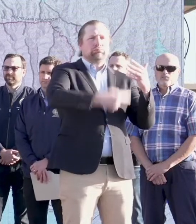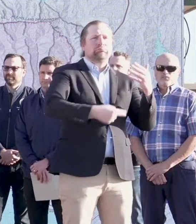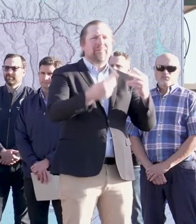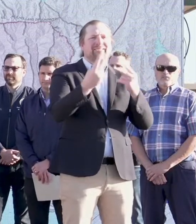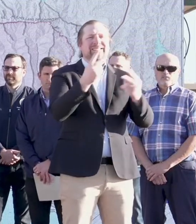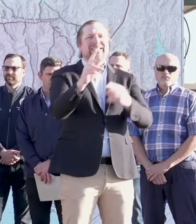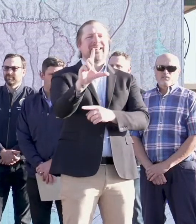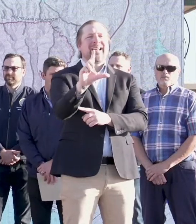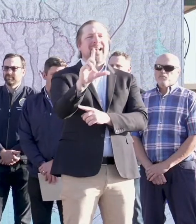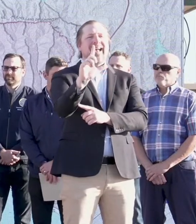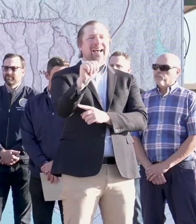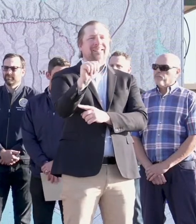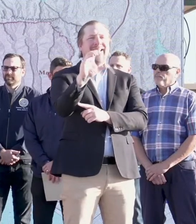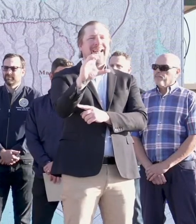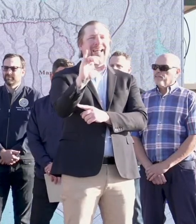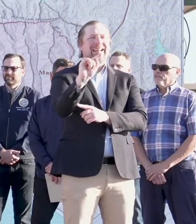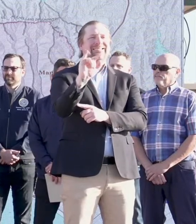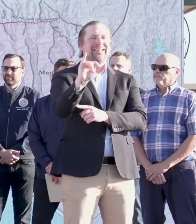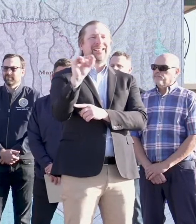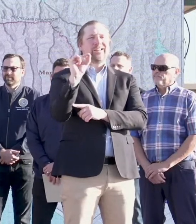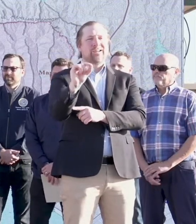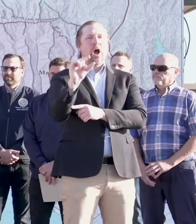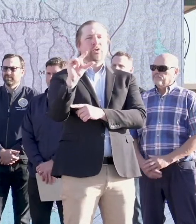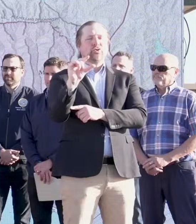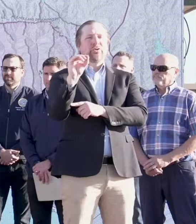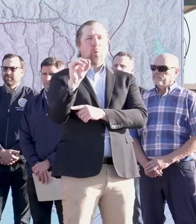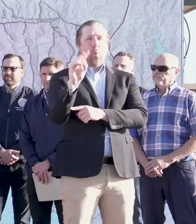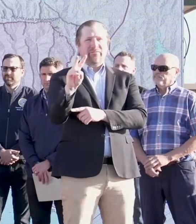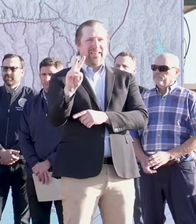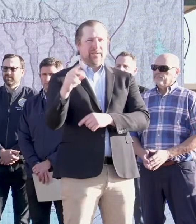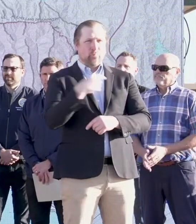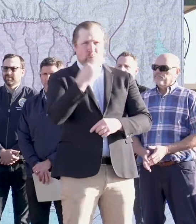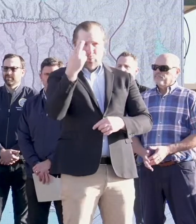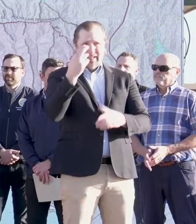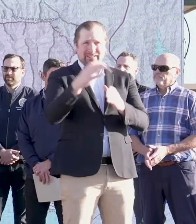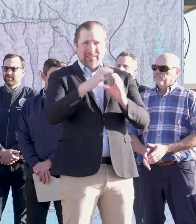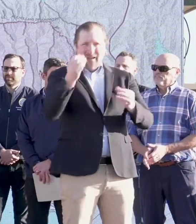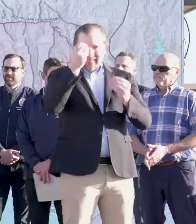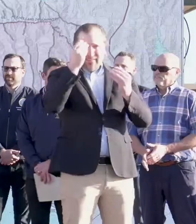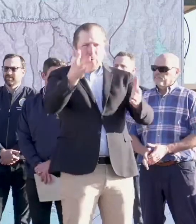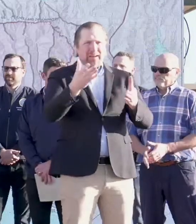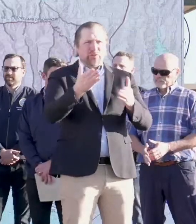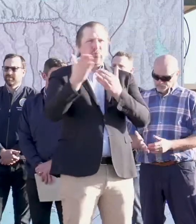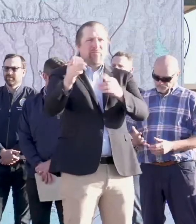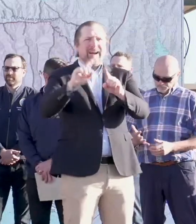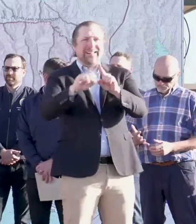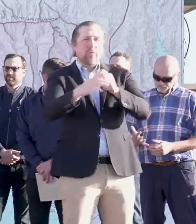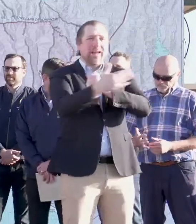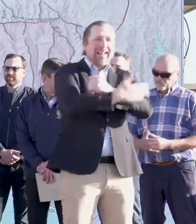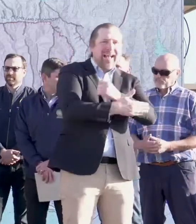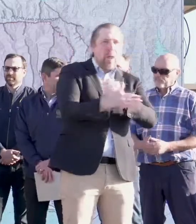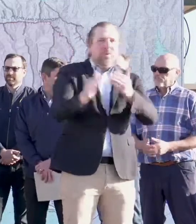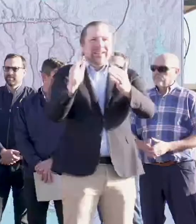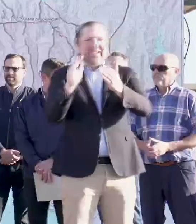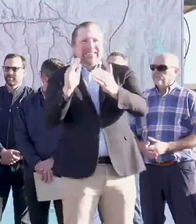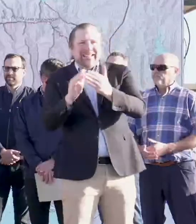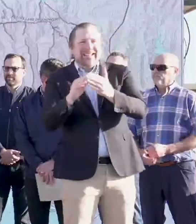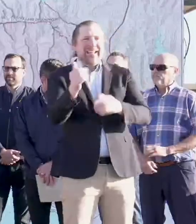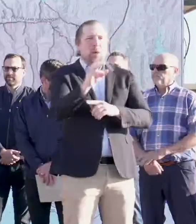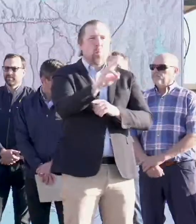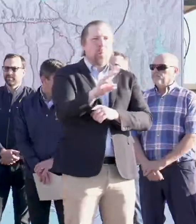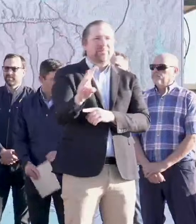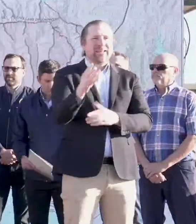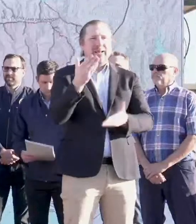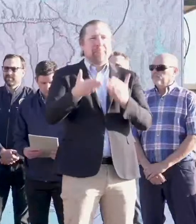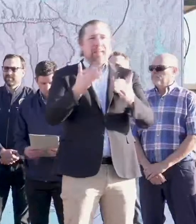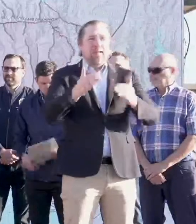visit lacity.gov. We realize that much of the information being provided by various county and city agencies and websites may